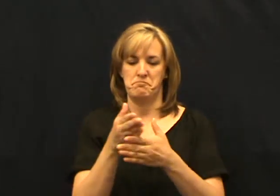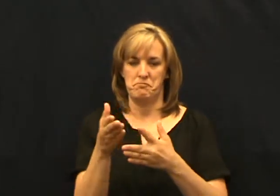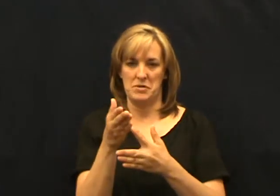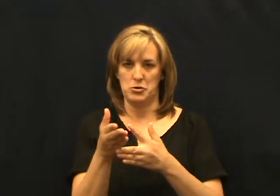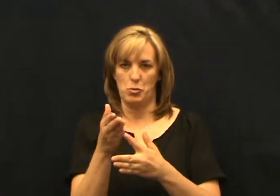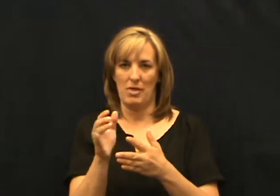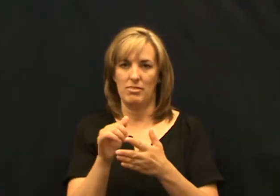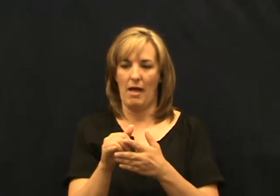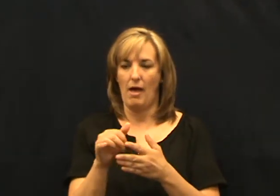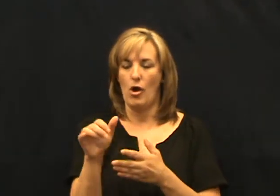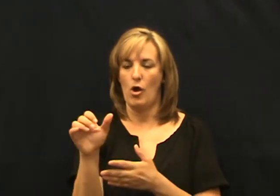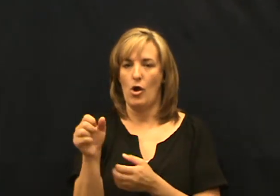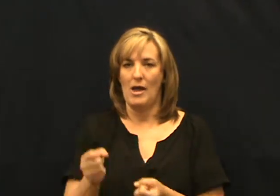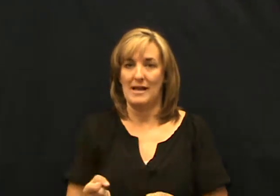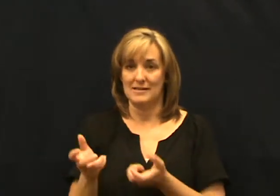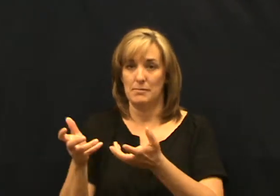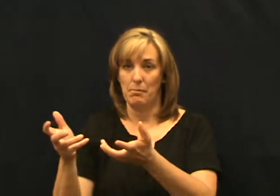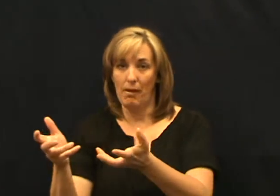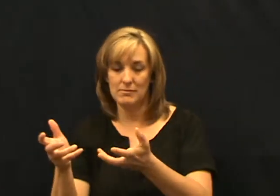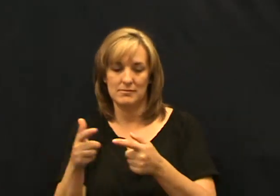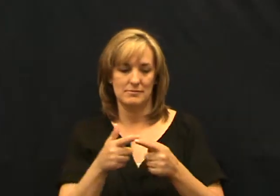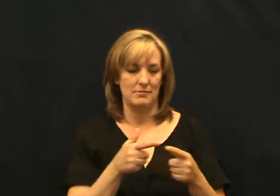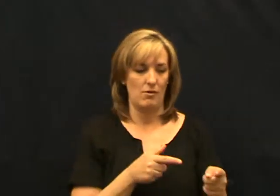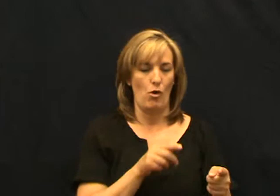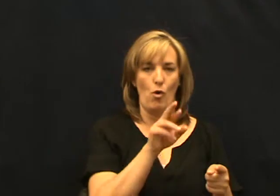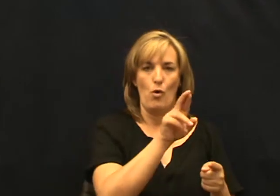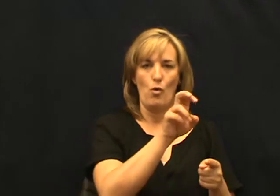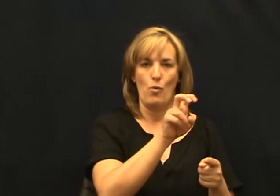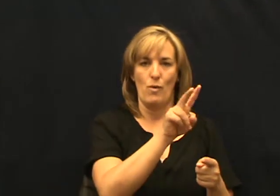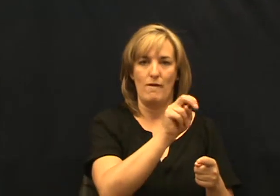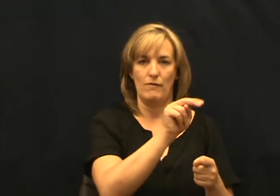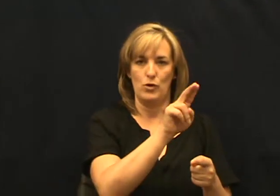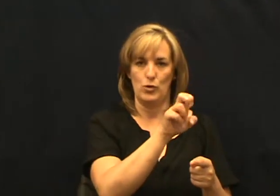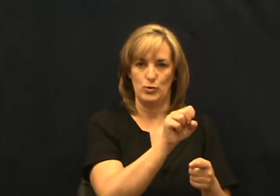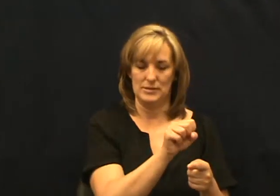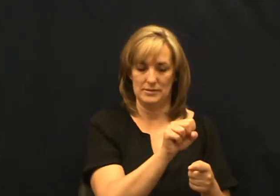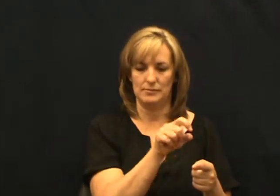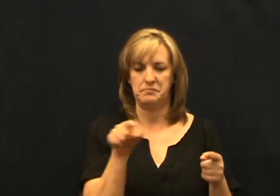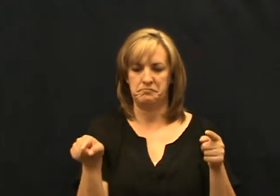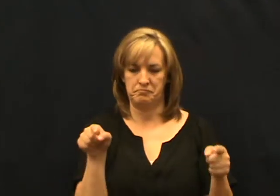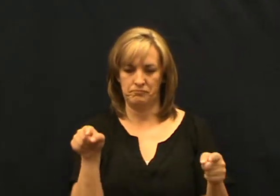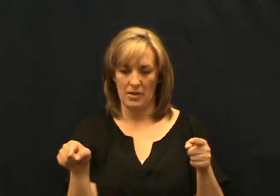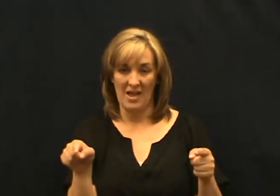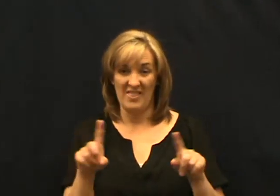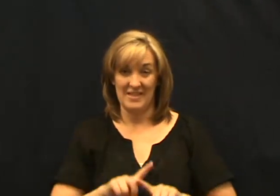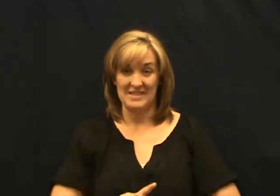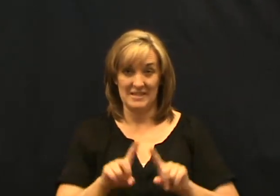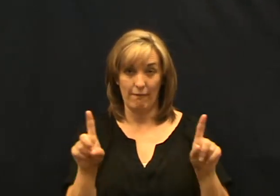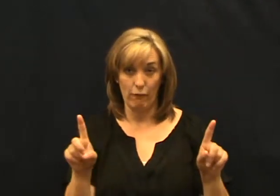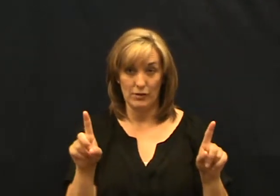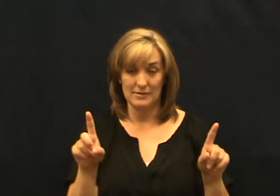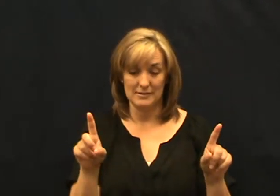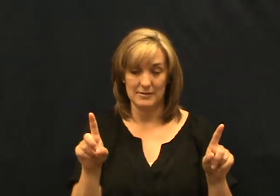if we have net income, that means we've had more revenues than expenses. So the net difference between those revenues and